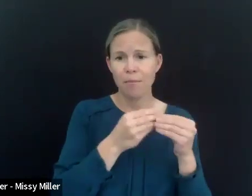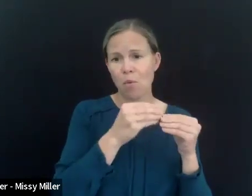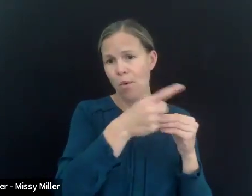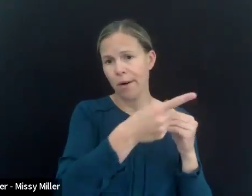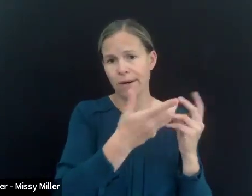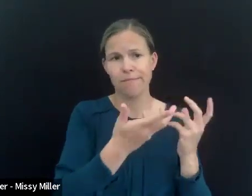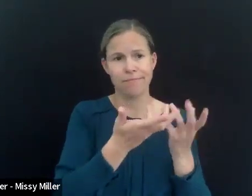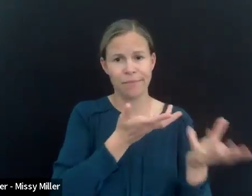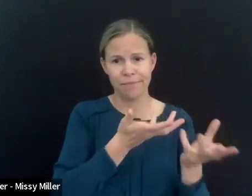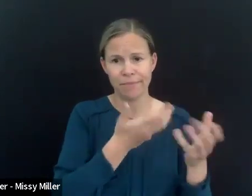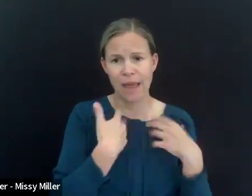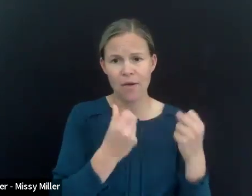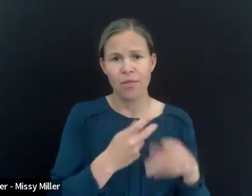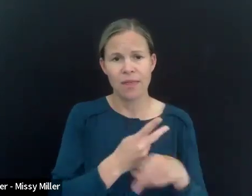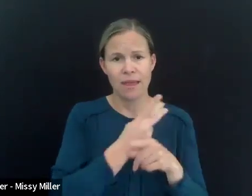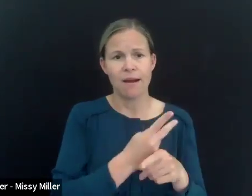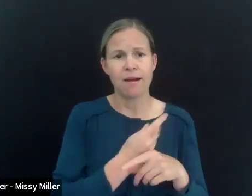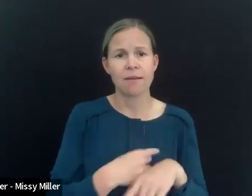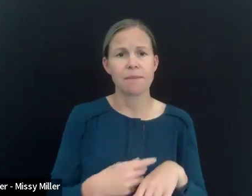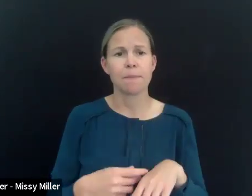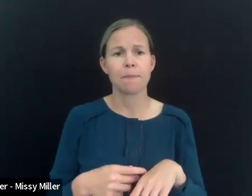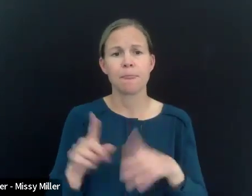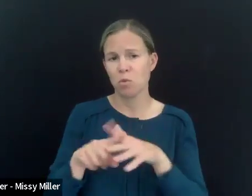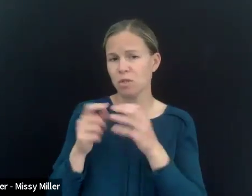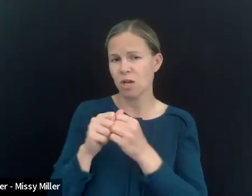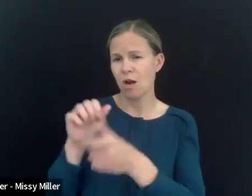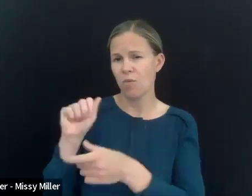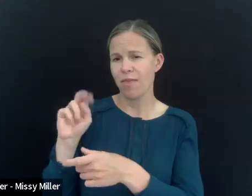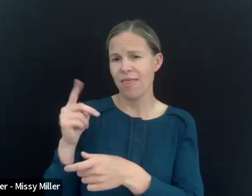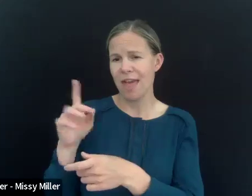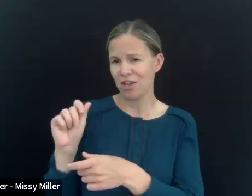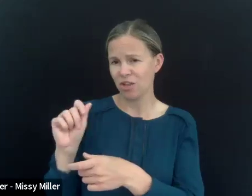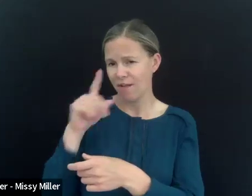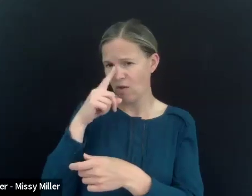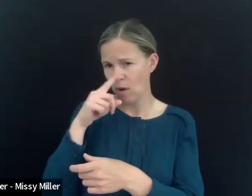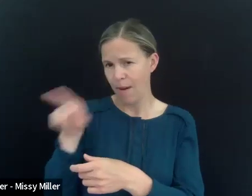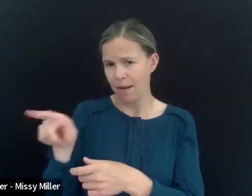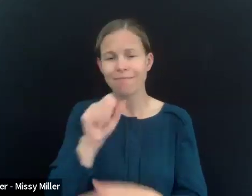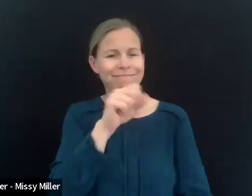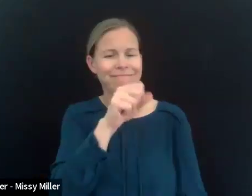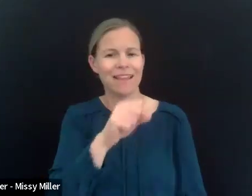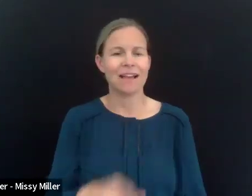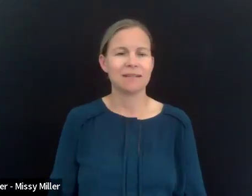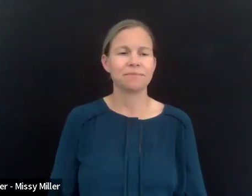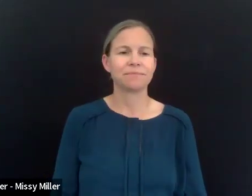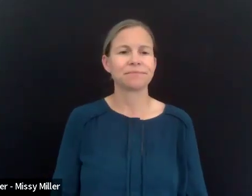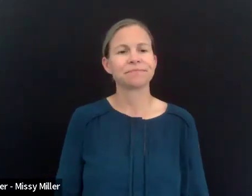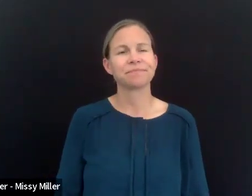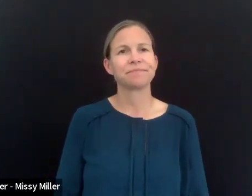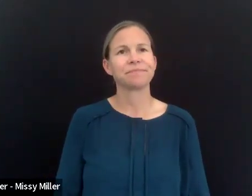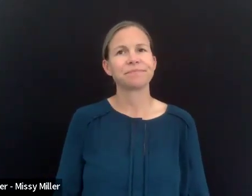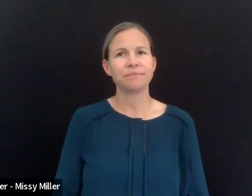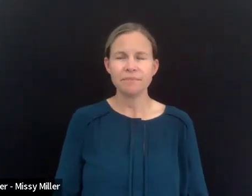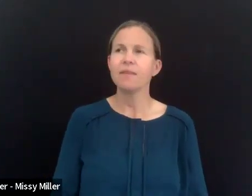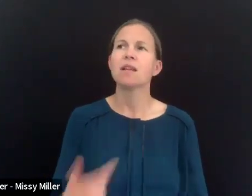it's okay, I'll start off with you and we can pass to other folks. Yes, so definitely in terms of just thinking about our